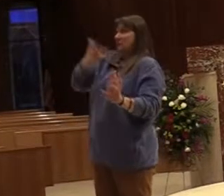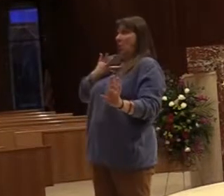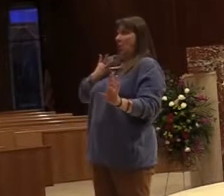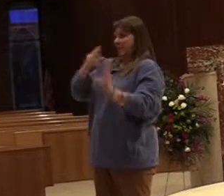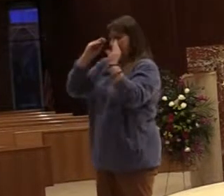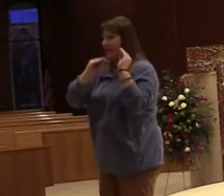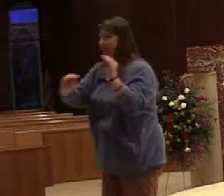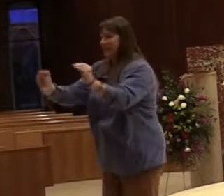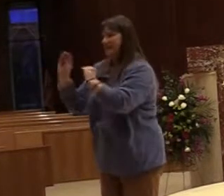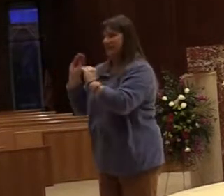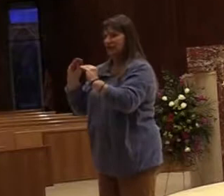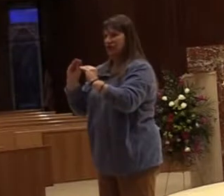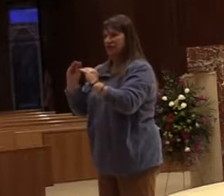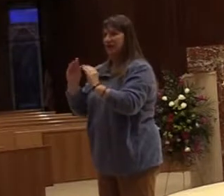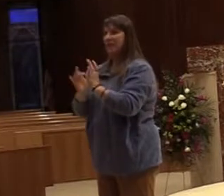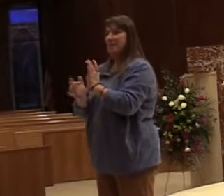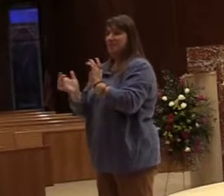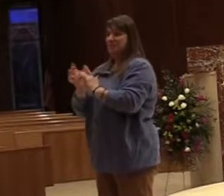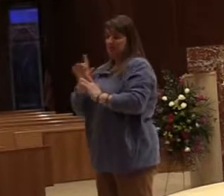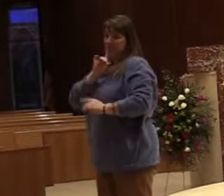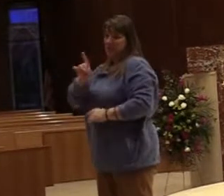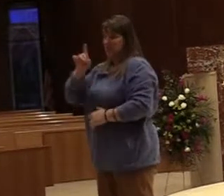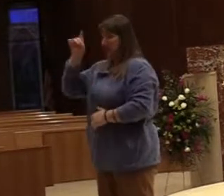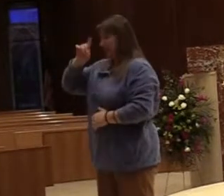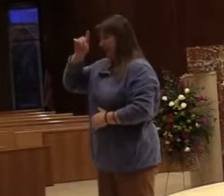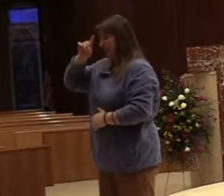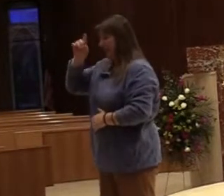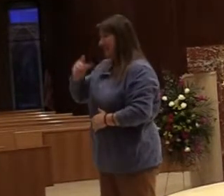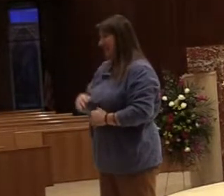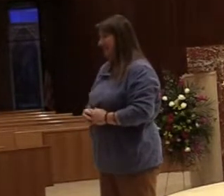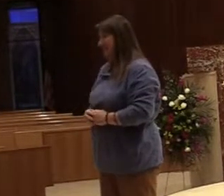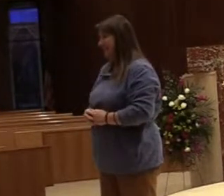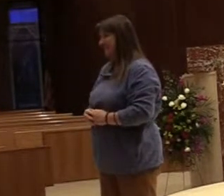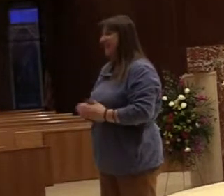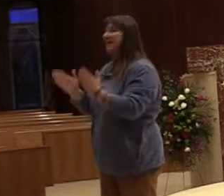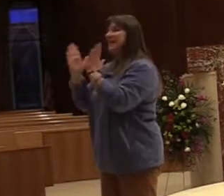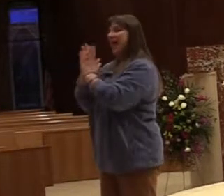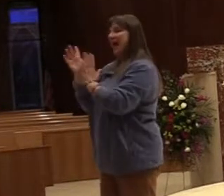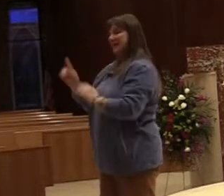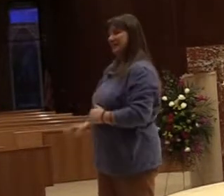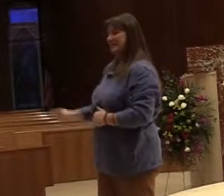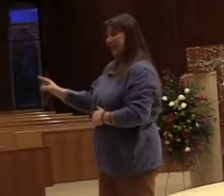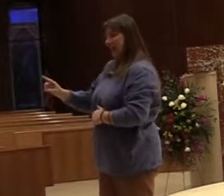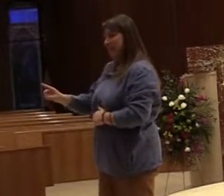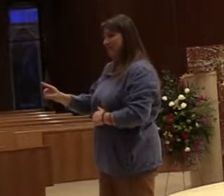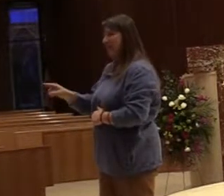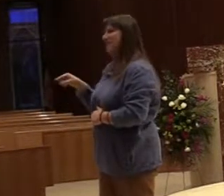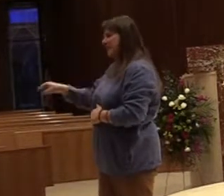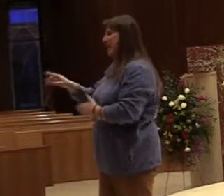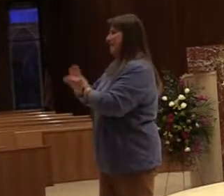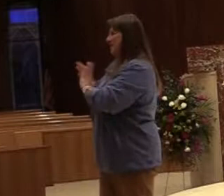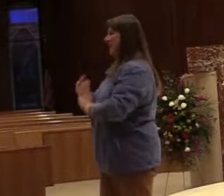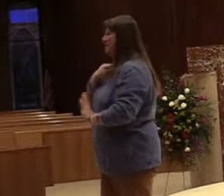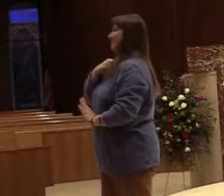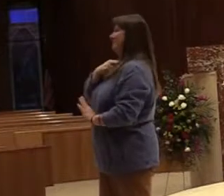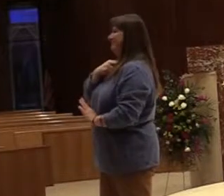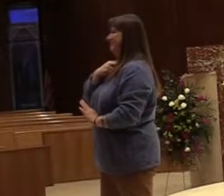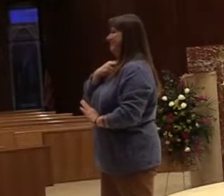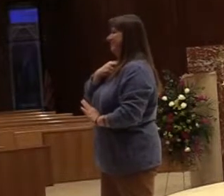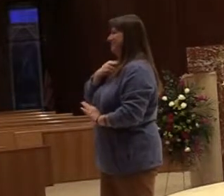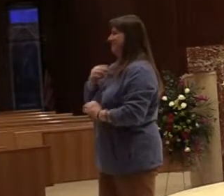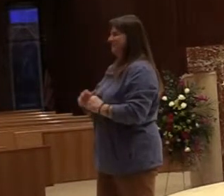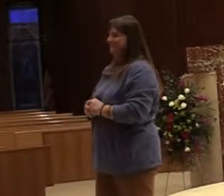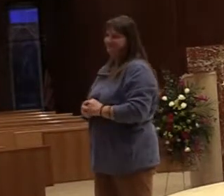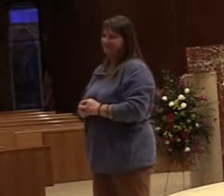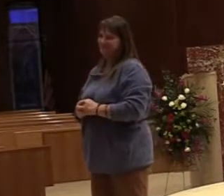And Jesus, quite wisely, responds back with a question to trap them in their own ways. That he responds